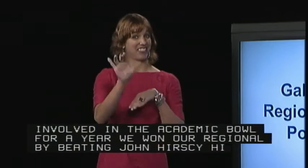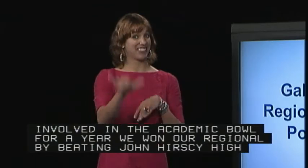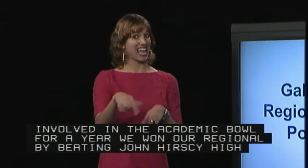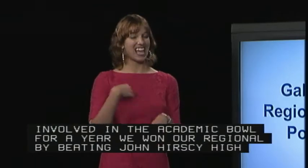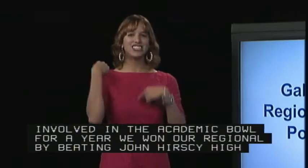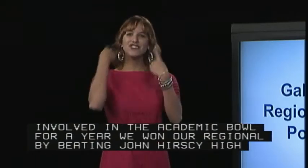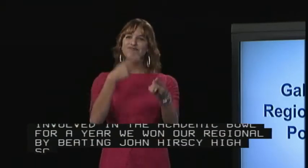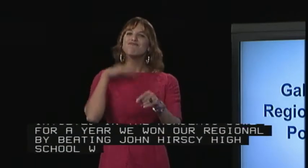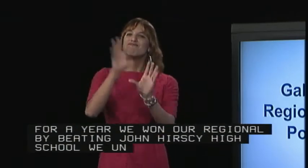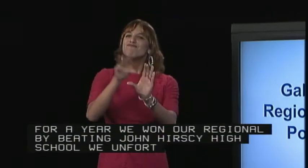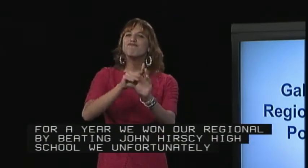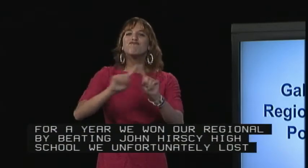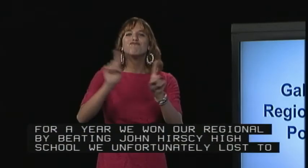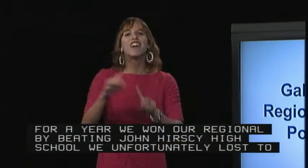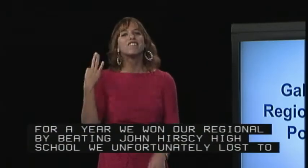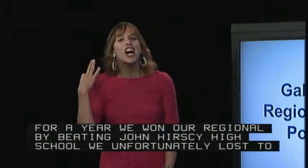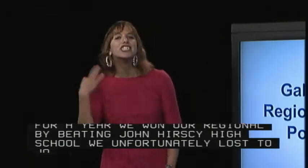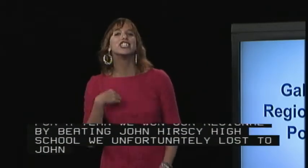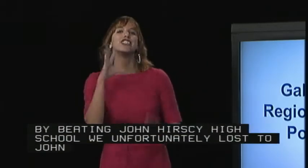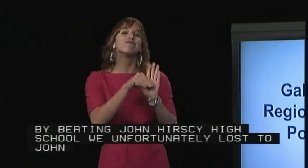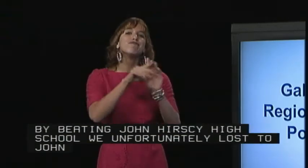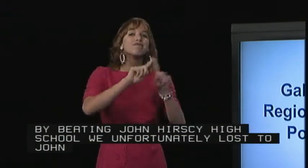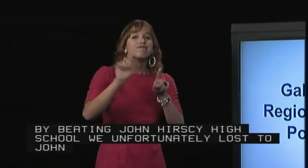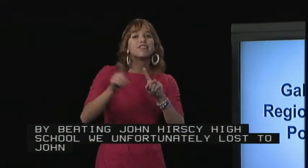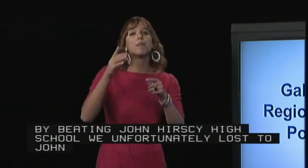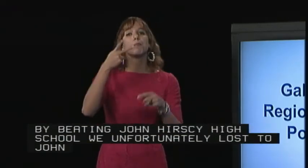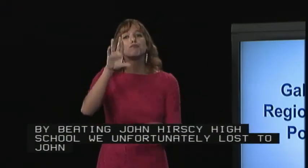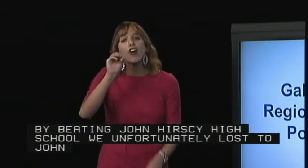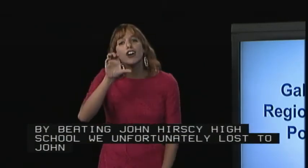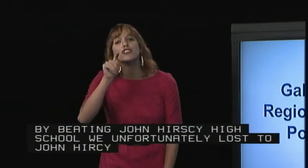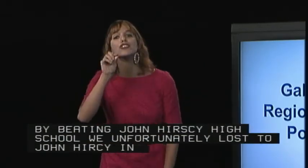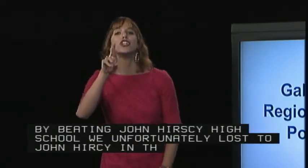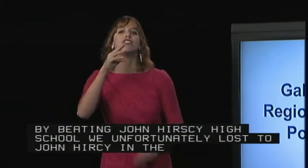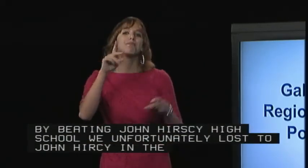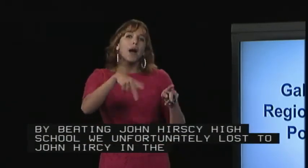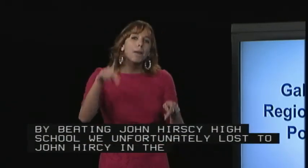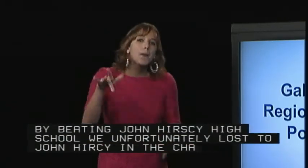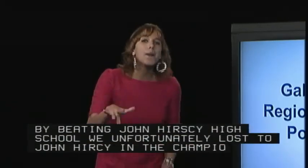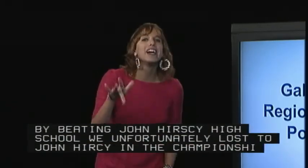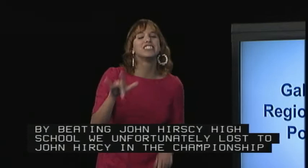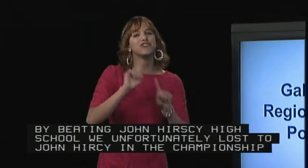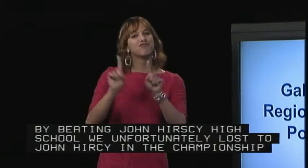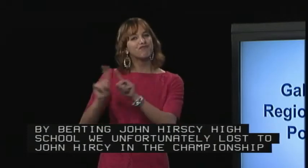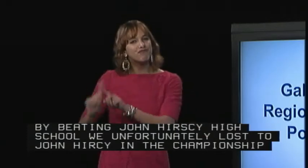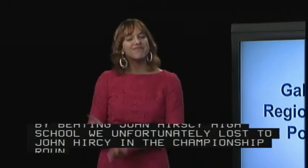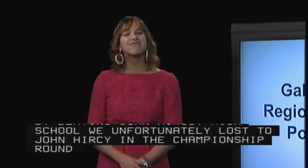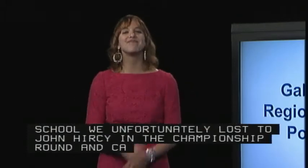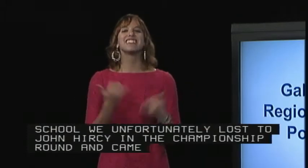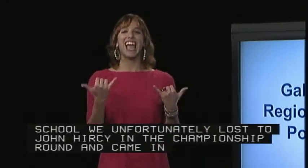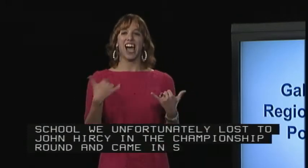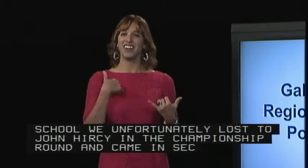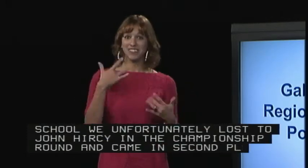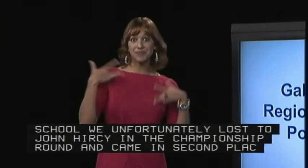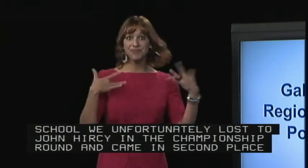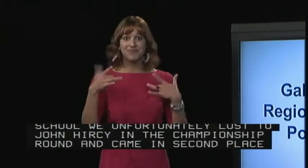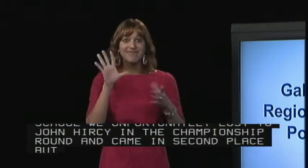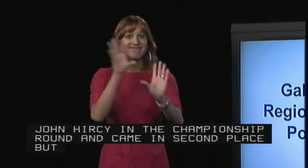second place. But since then, I have always been involved in volunteer capacities for the Academic Bowl. I've run the PowerPoints and